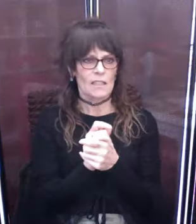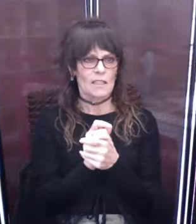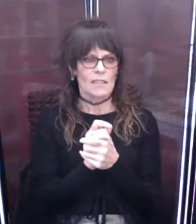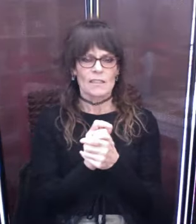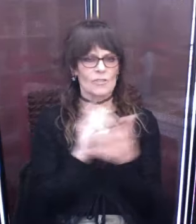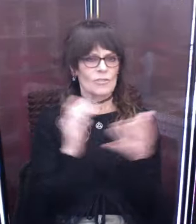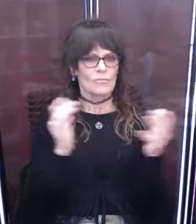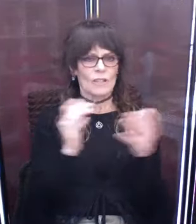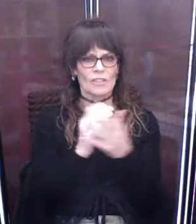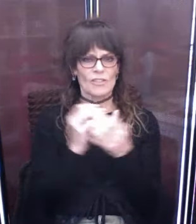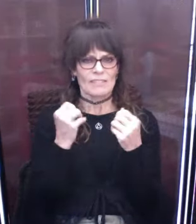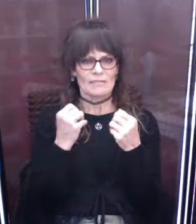coward.